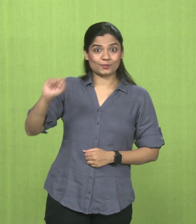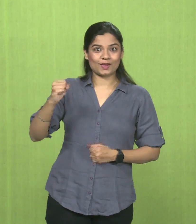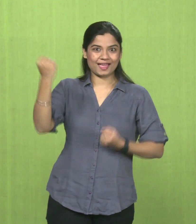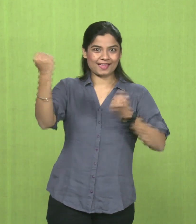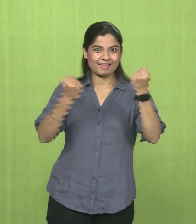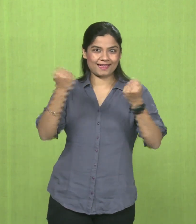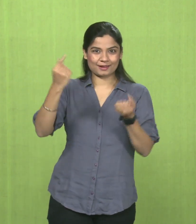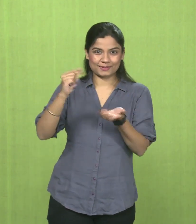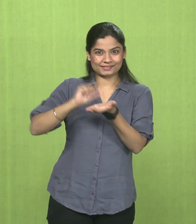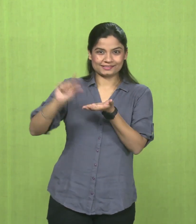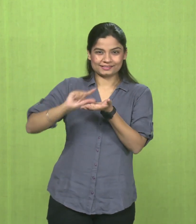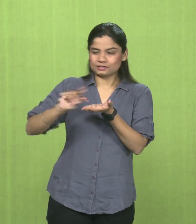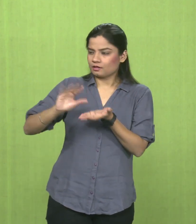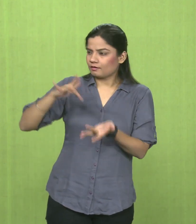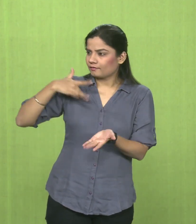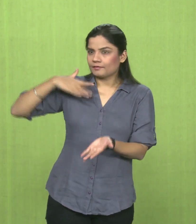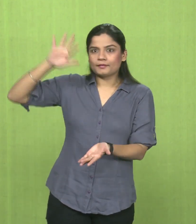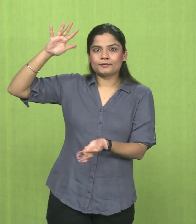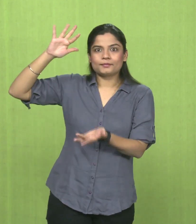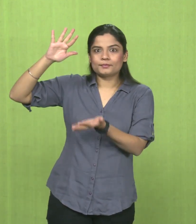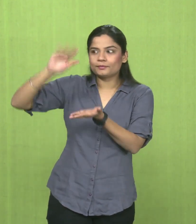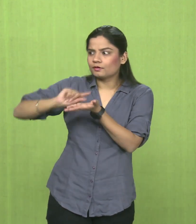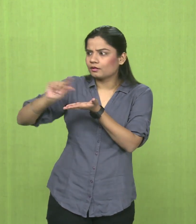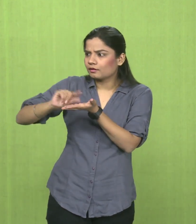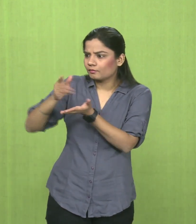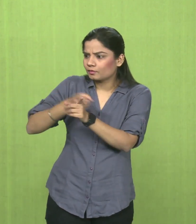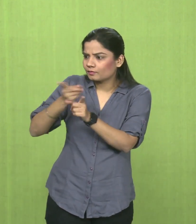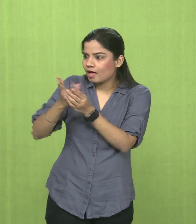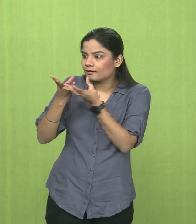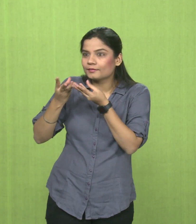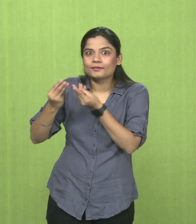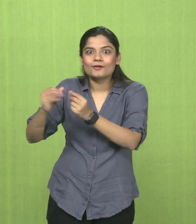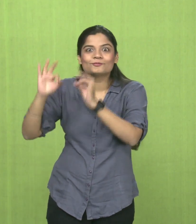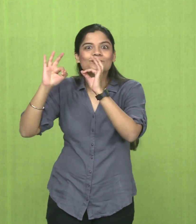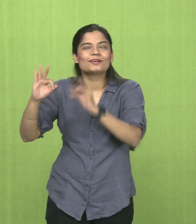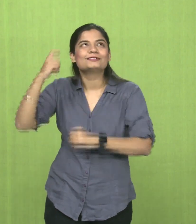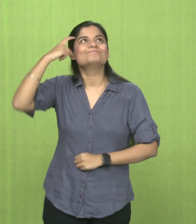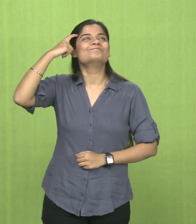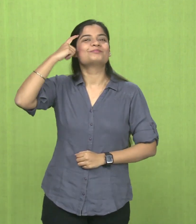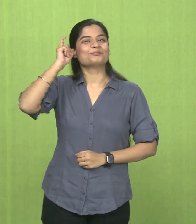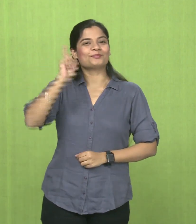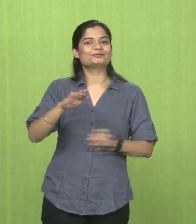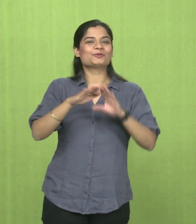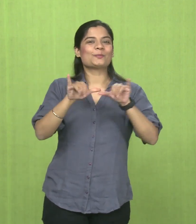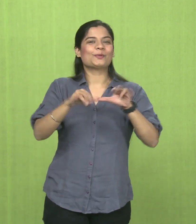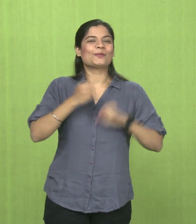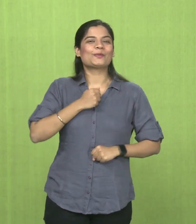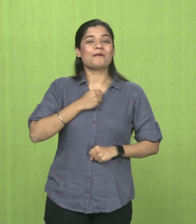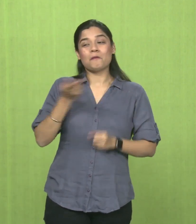decide to rent the house, they have to choose the right thing. And once his father's EMI is over, then they can buy